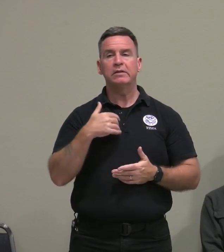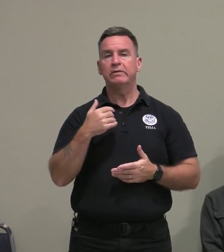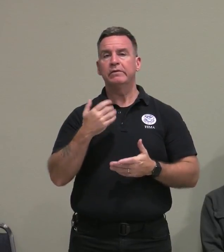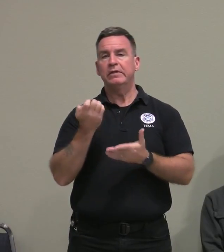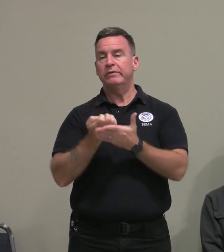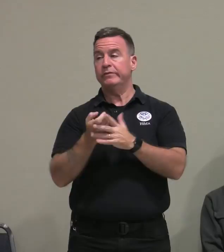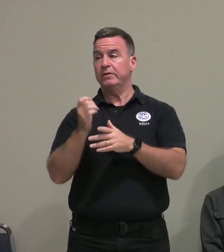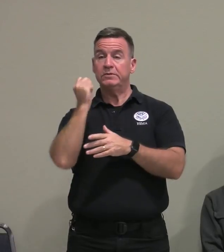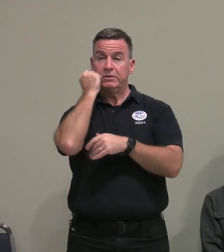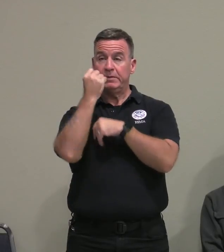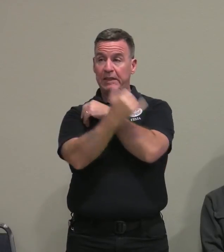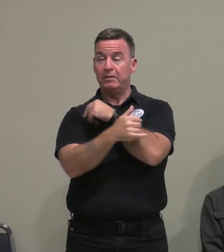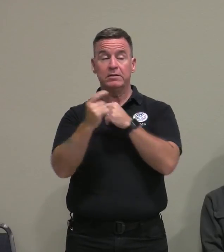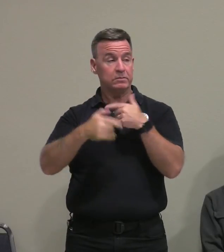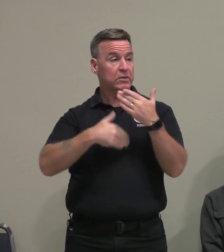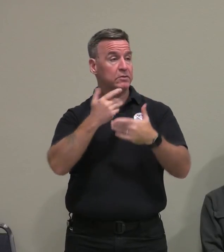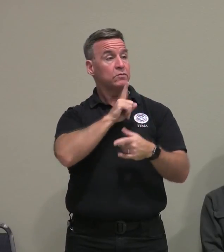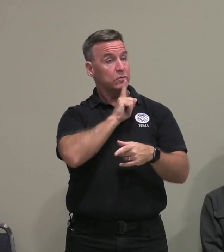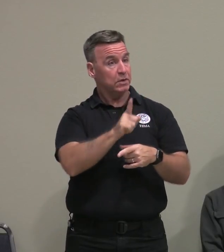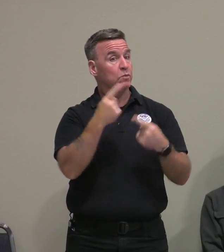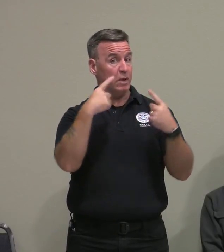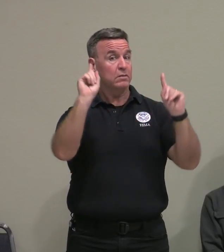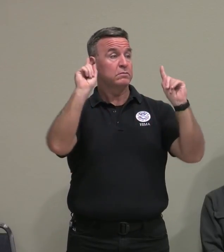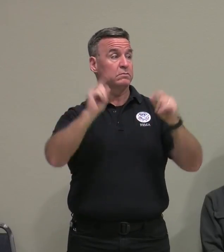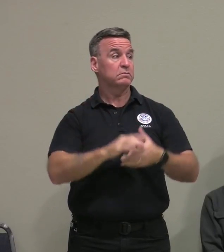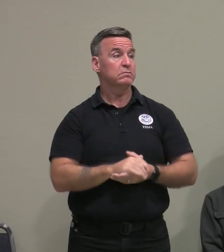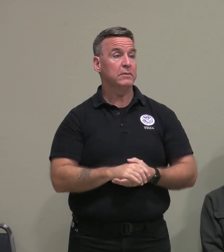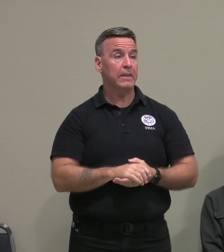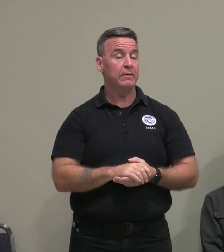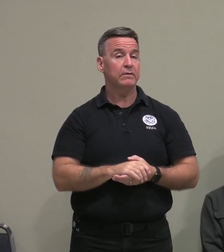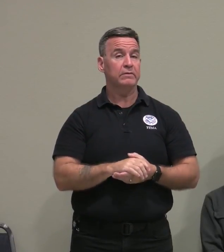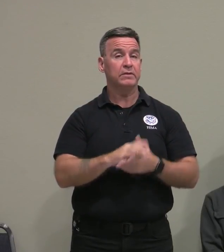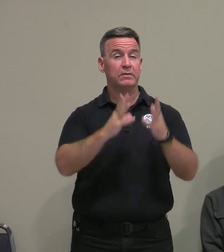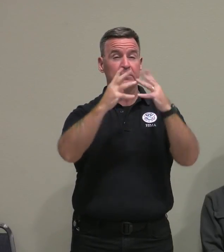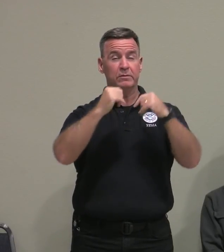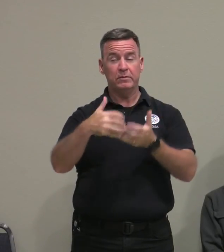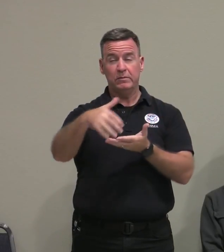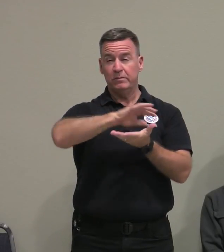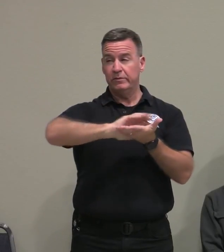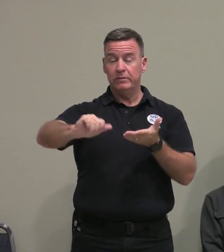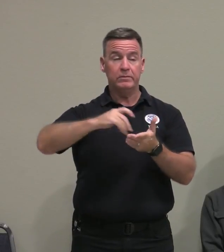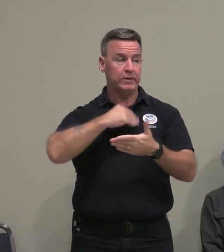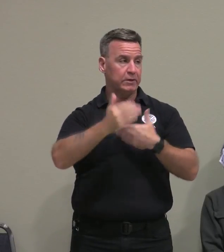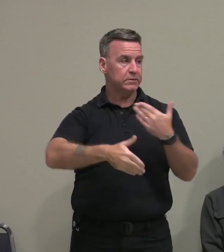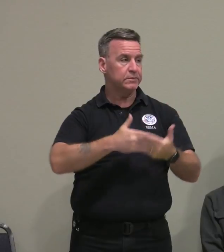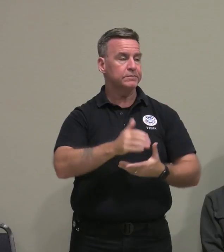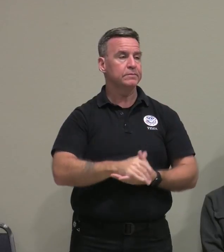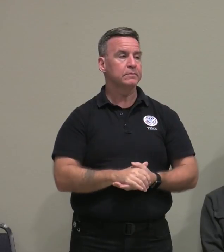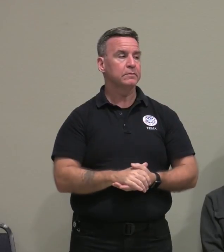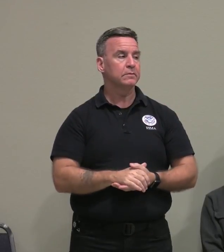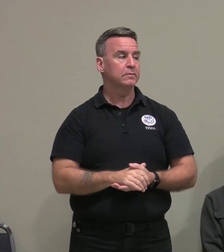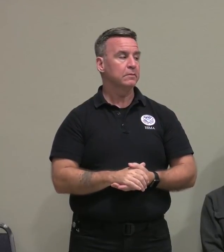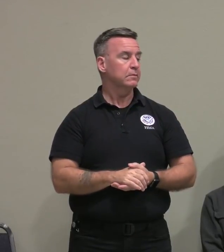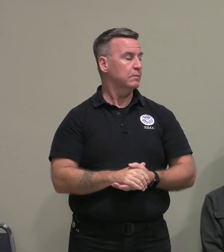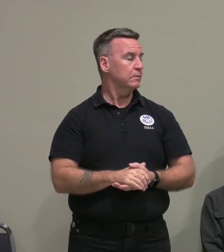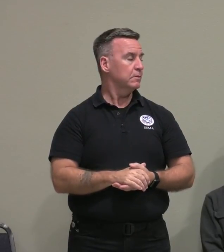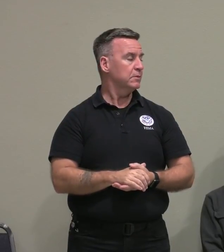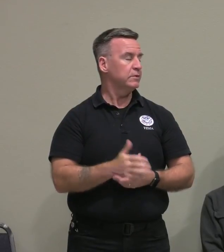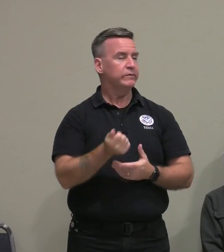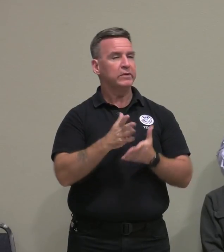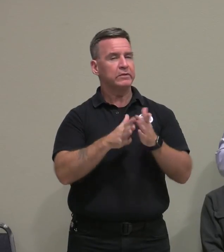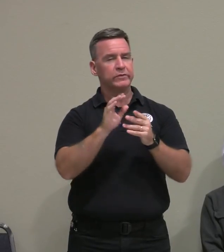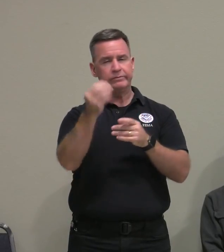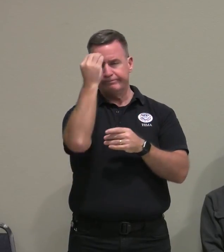from Sonoma County that this process really works, the debris removal process. Just one or two takeaways.